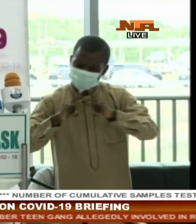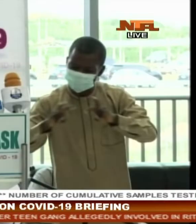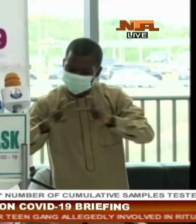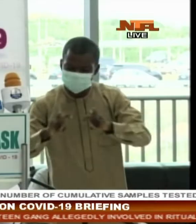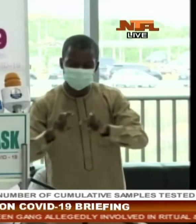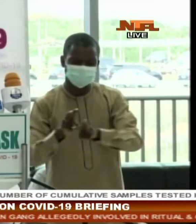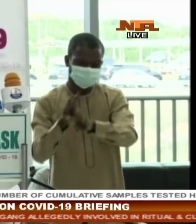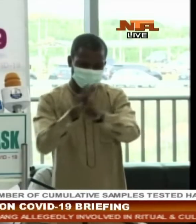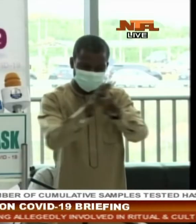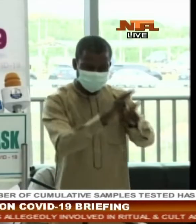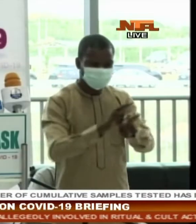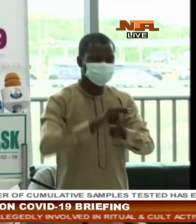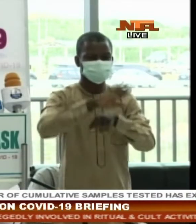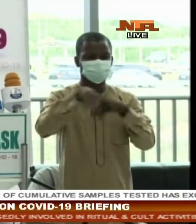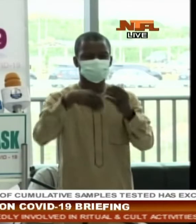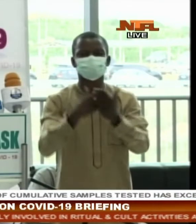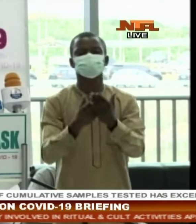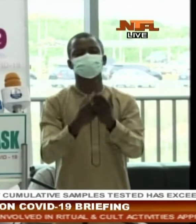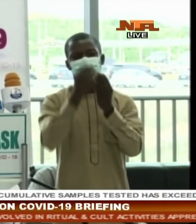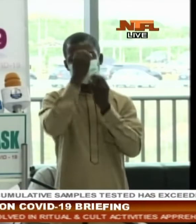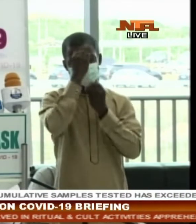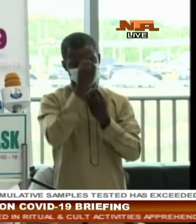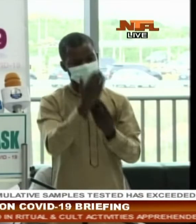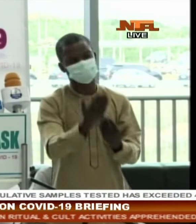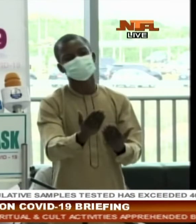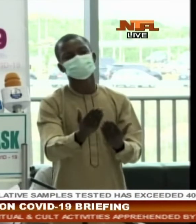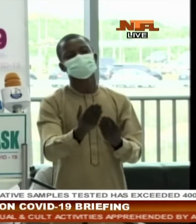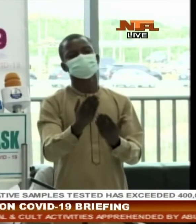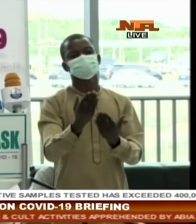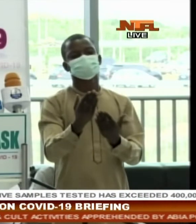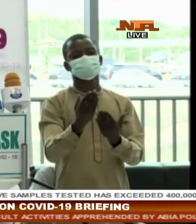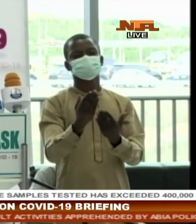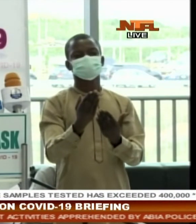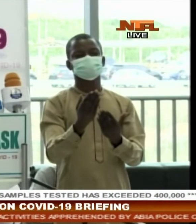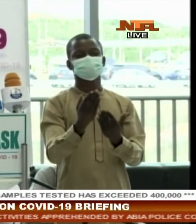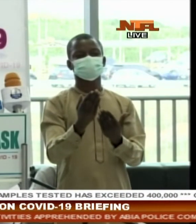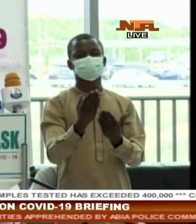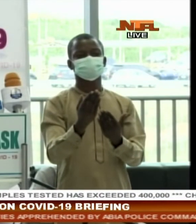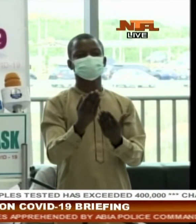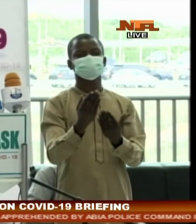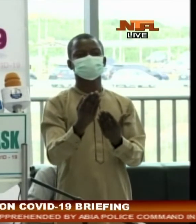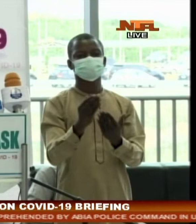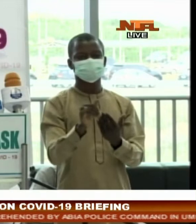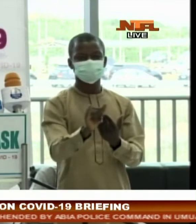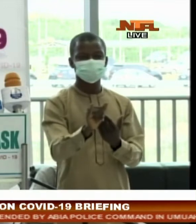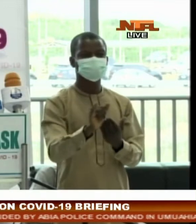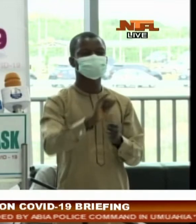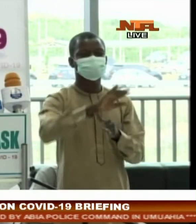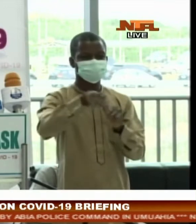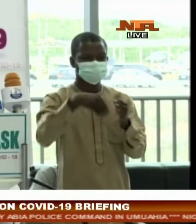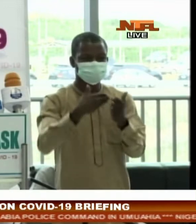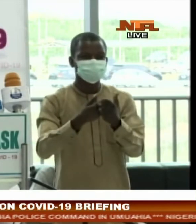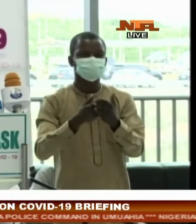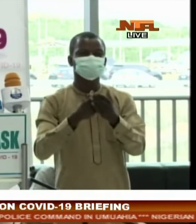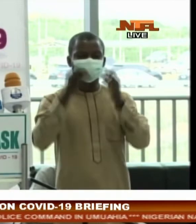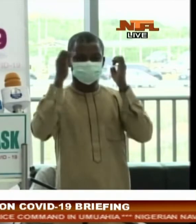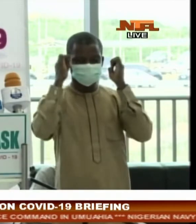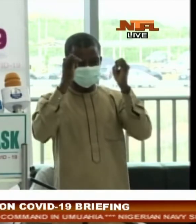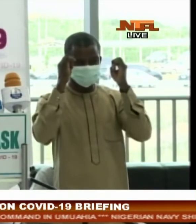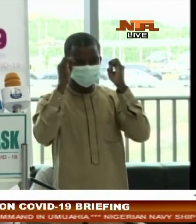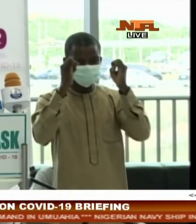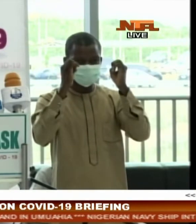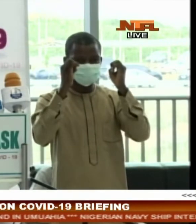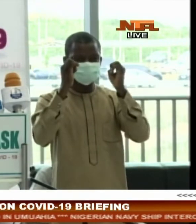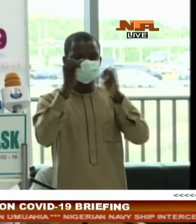monitor this level of compliance. Meanwhile, all daycare and educational institutions to remain